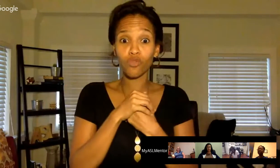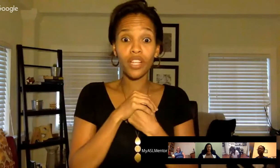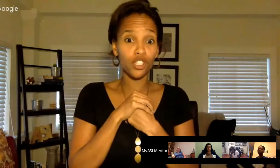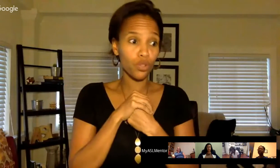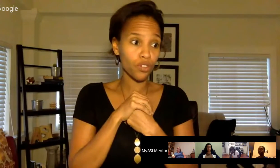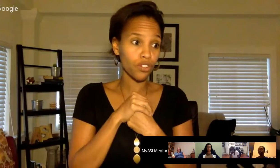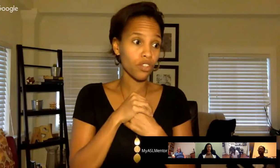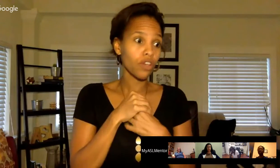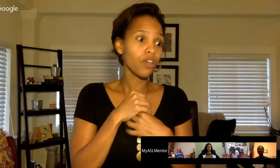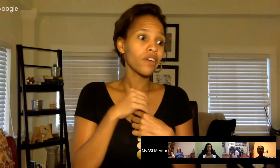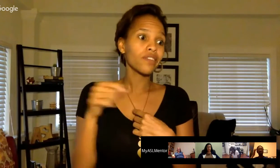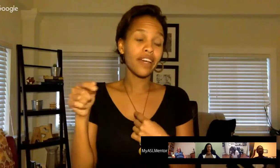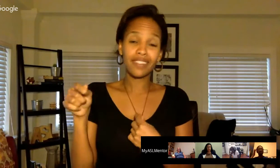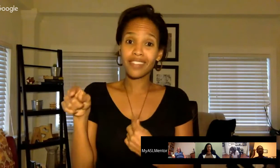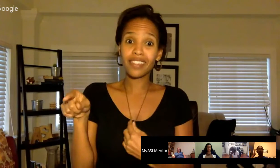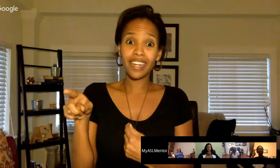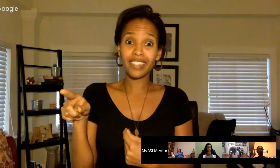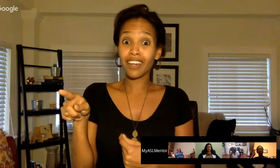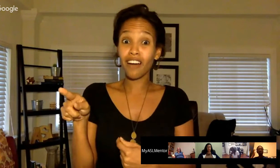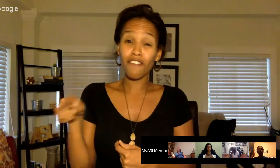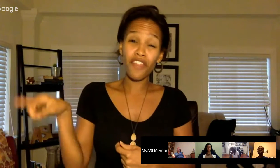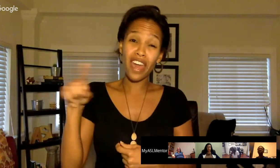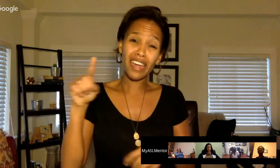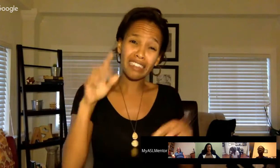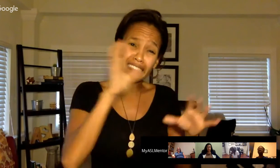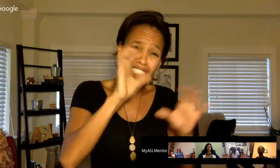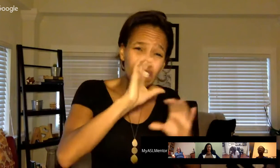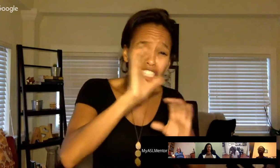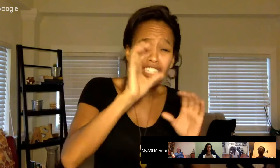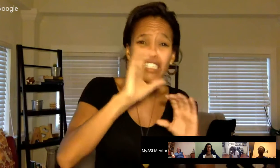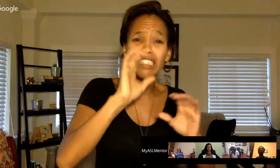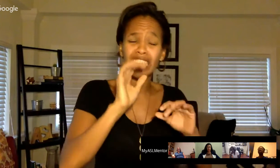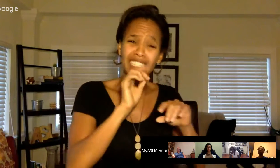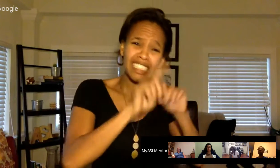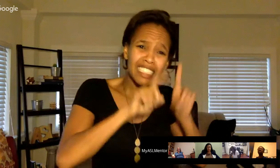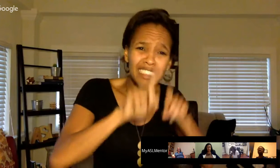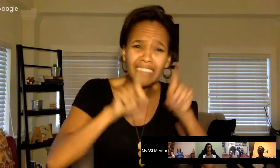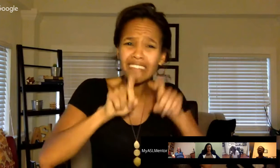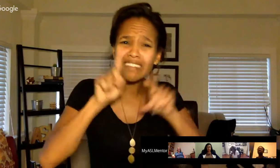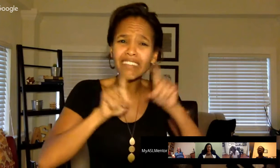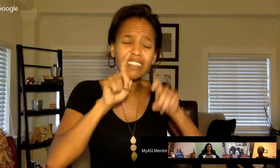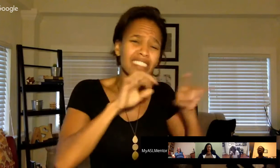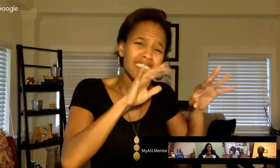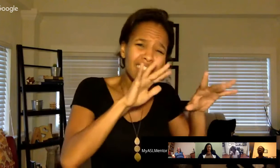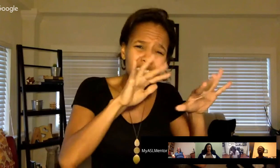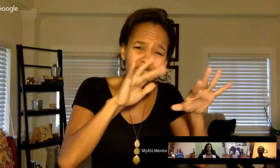interpretation is really short. It's this idea of they look and